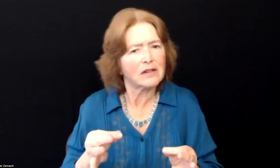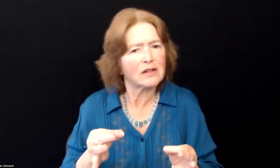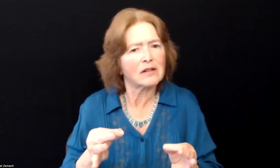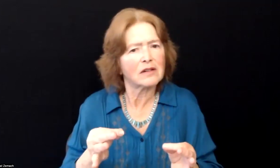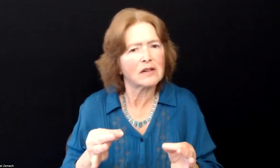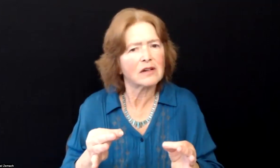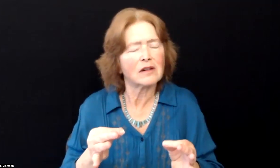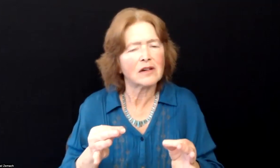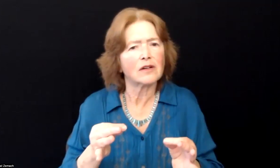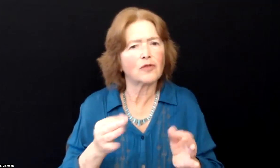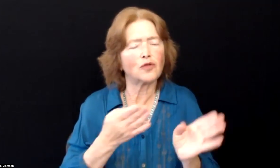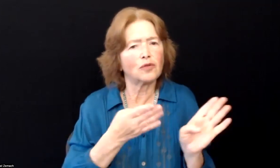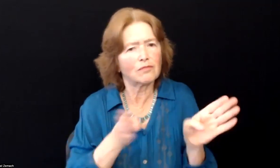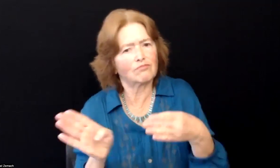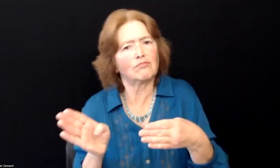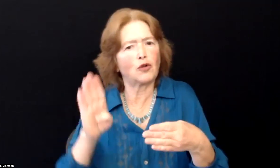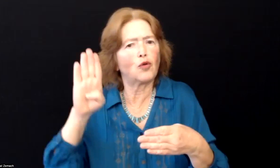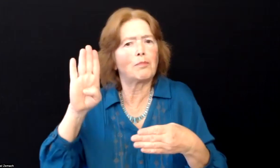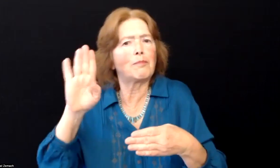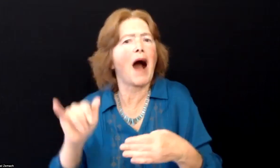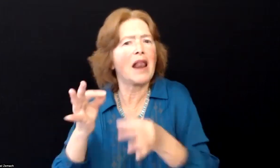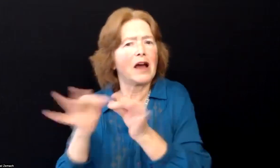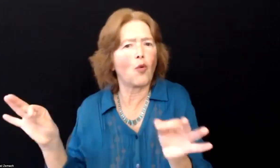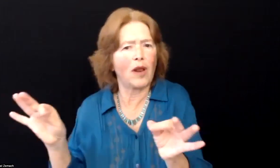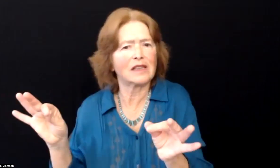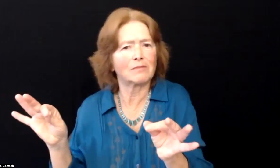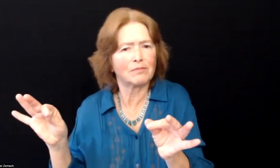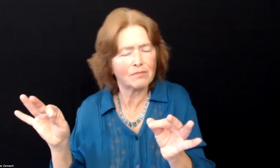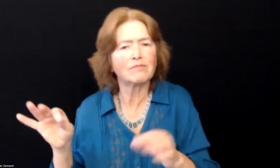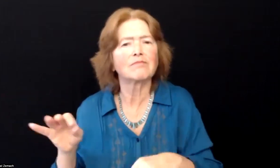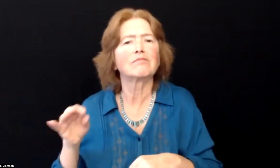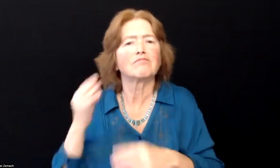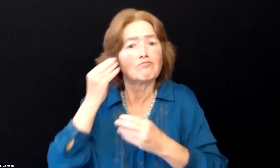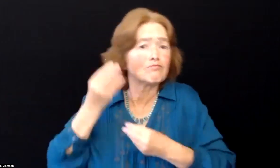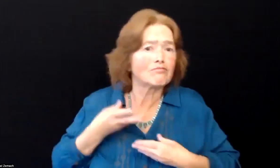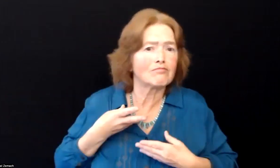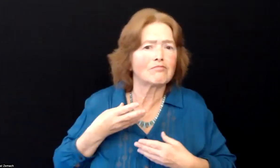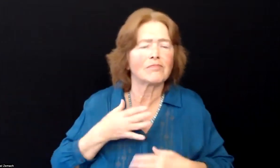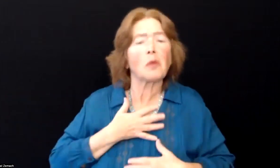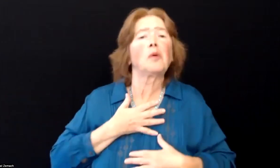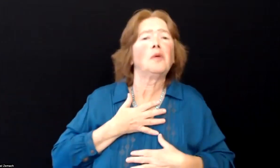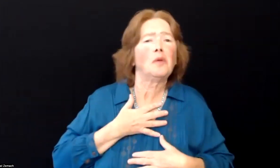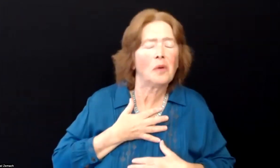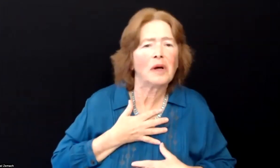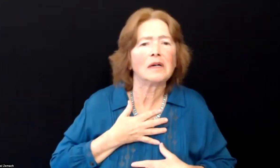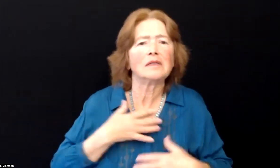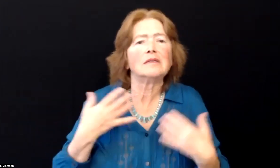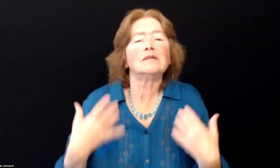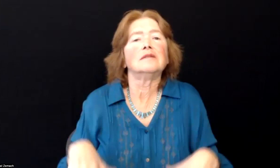did read my book, and as a result of reading my book, she decided to go to a bilingual ASL